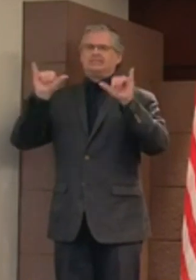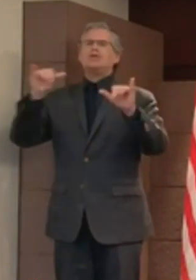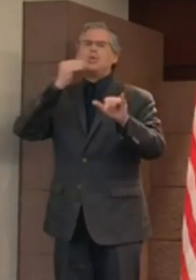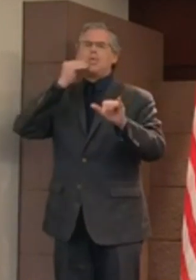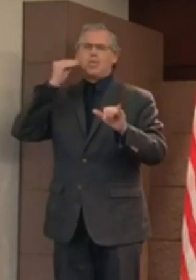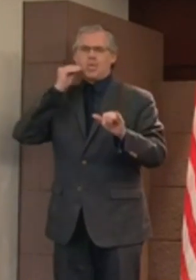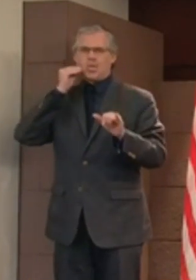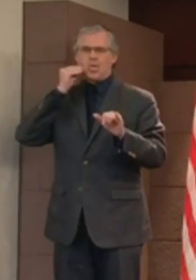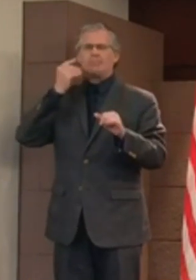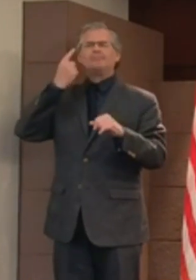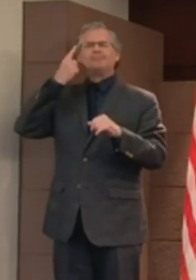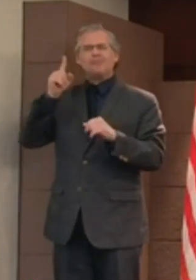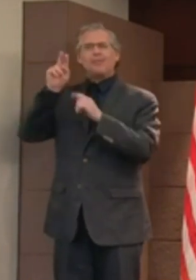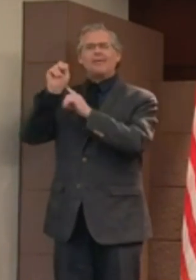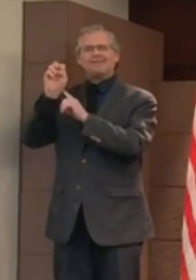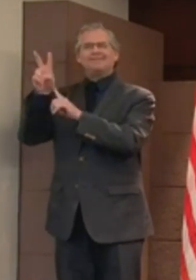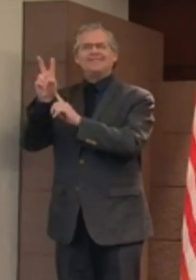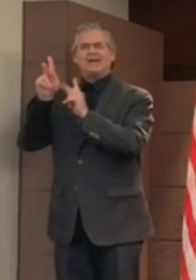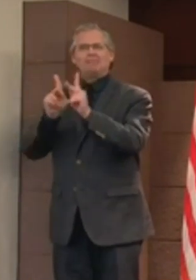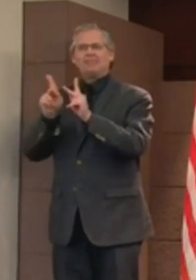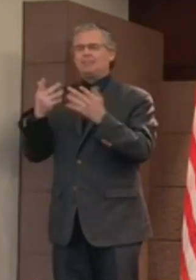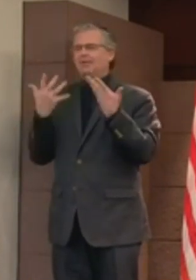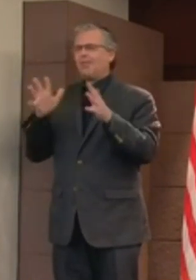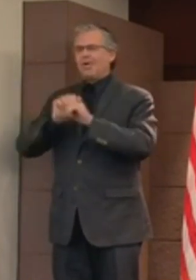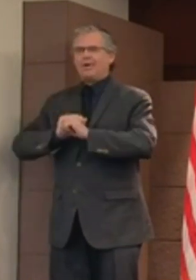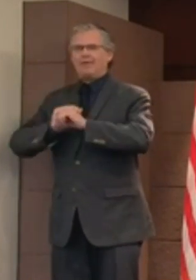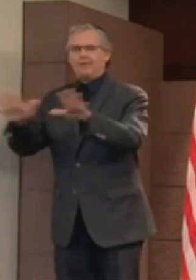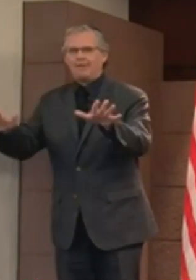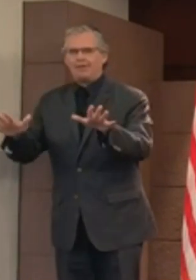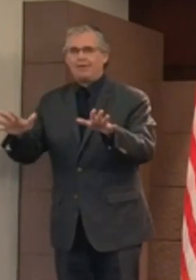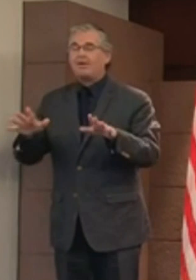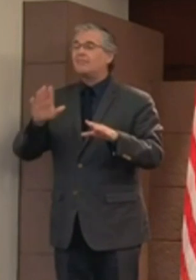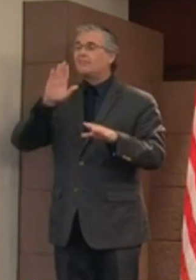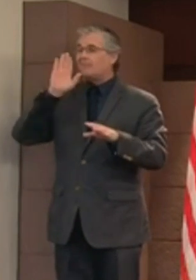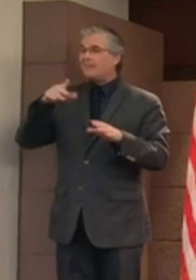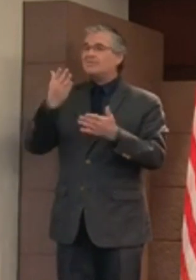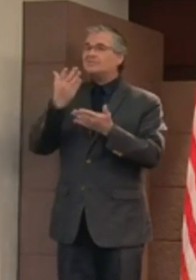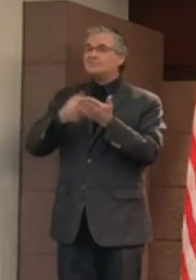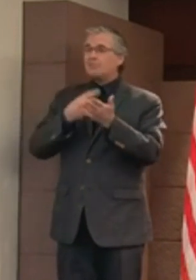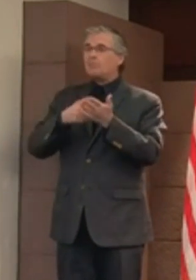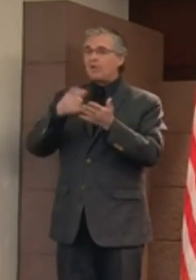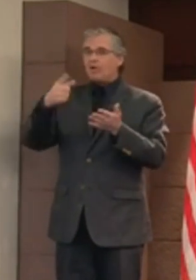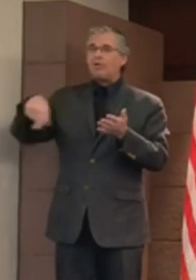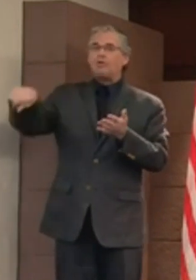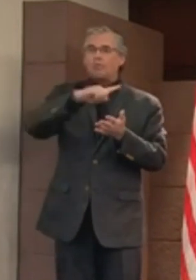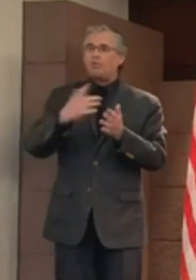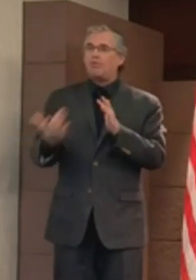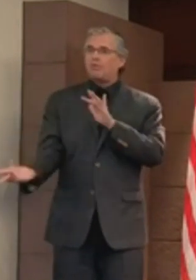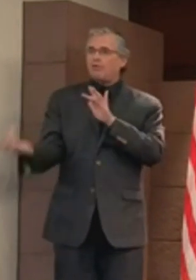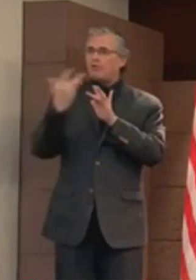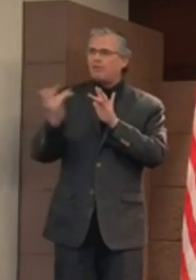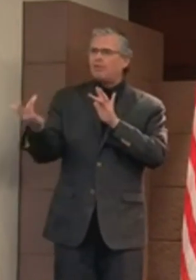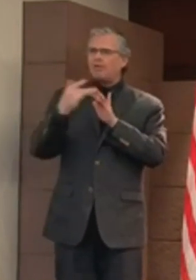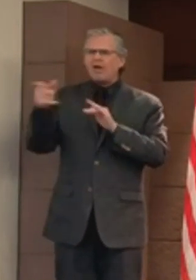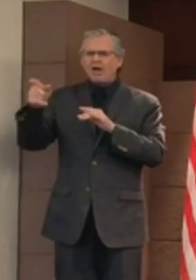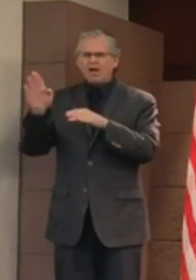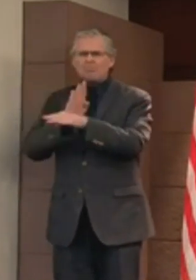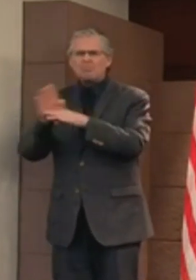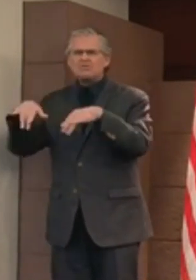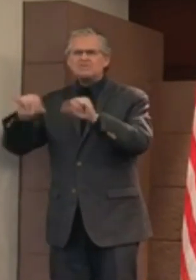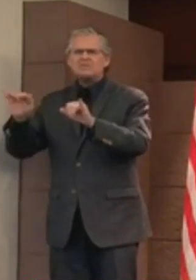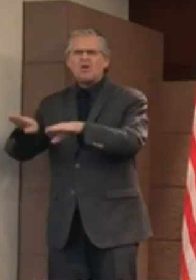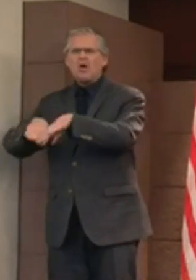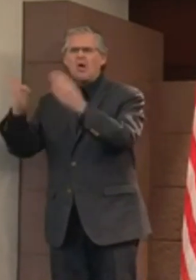up. And for those of you who've reached out frustrated that certain business or leaders are endangering your families with their